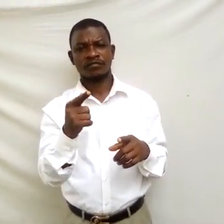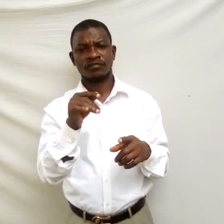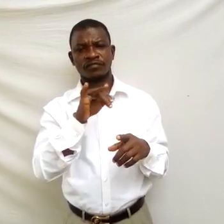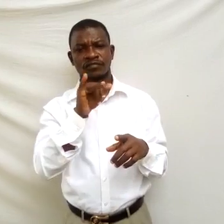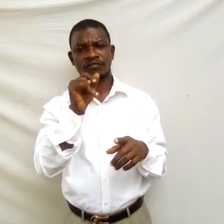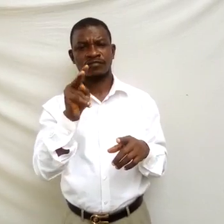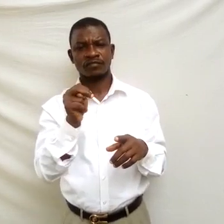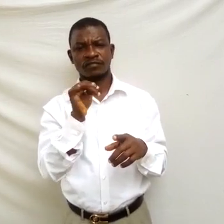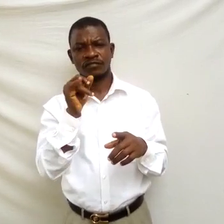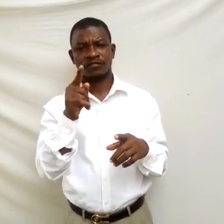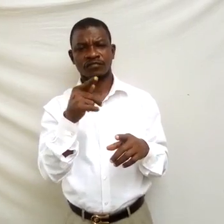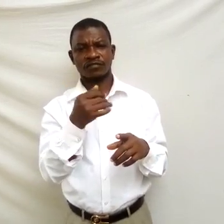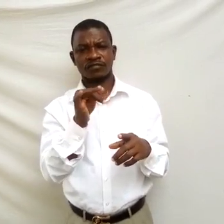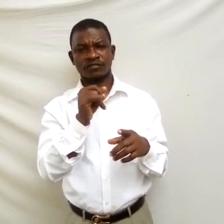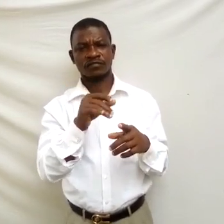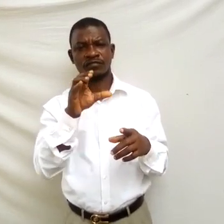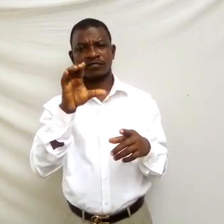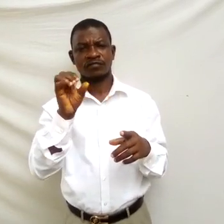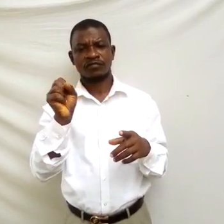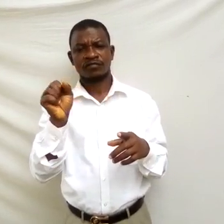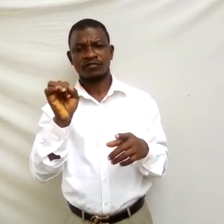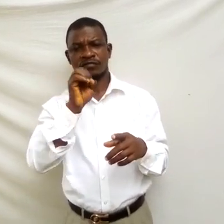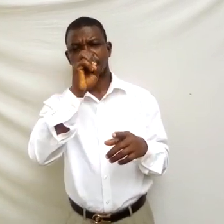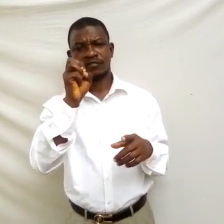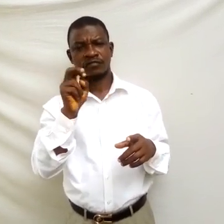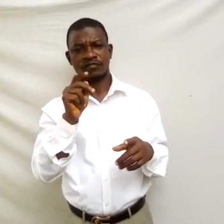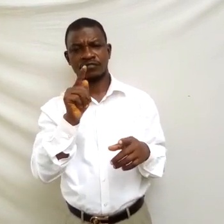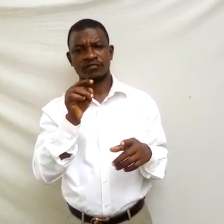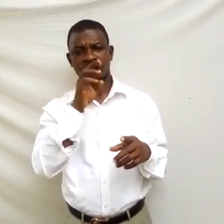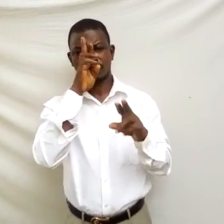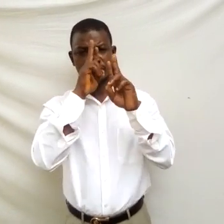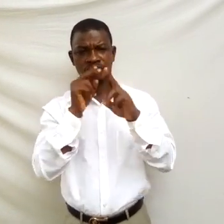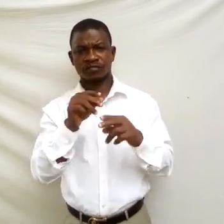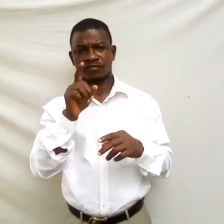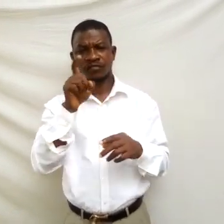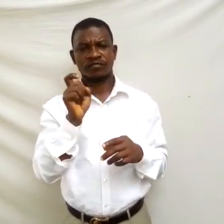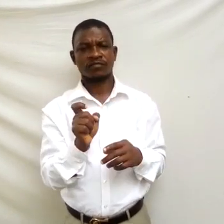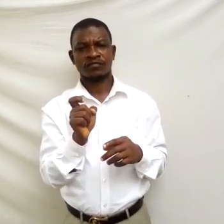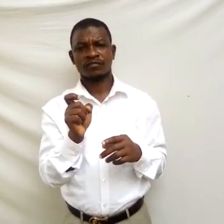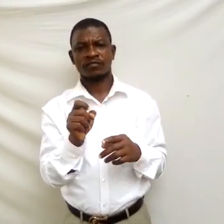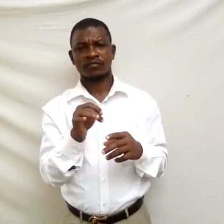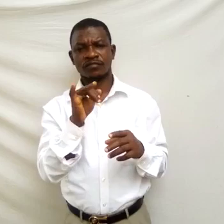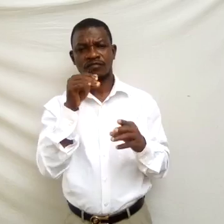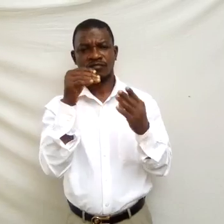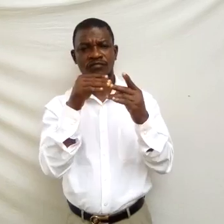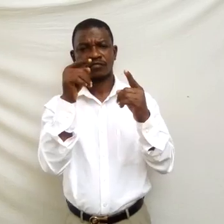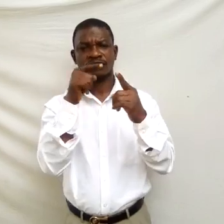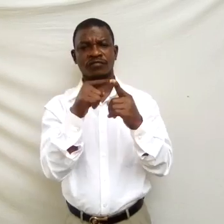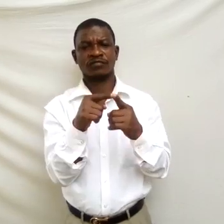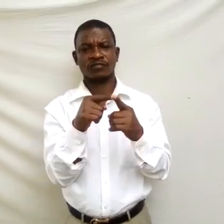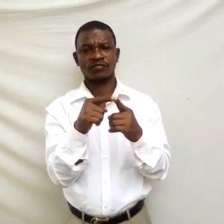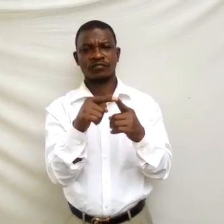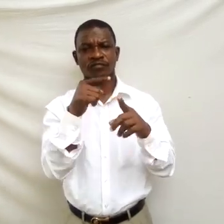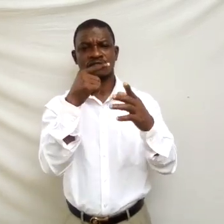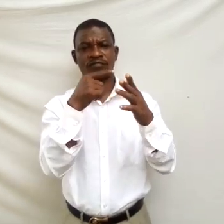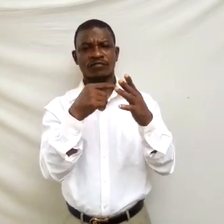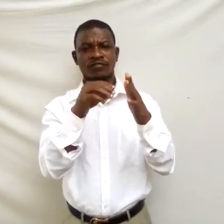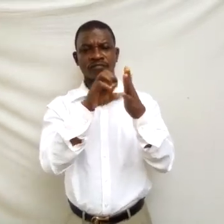integral of cosec square x with respect to x is equal to minus cot